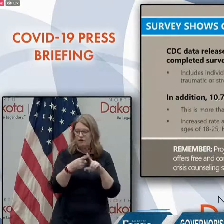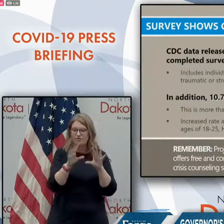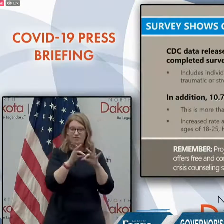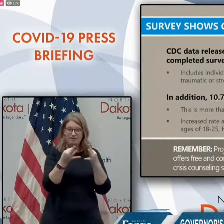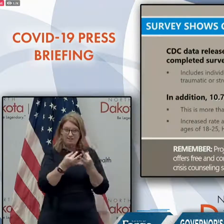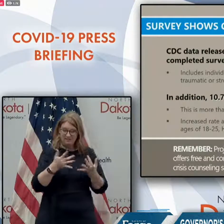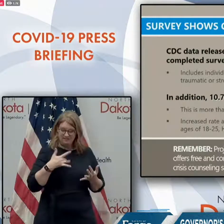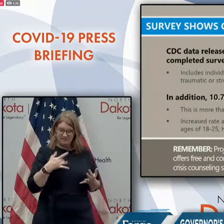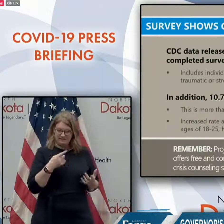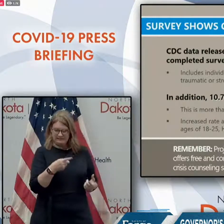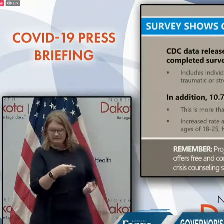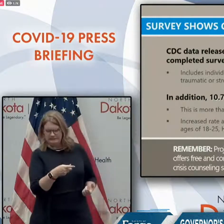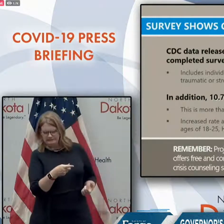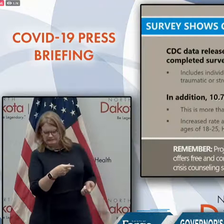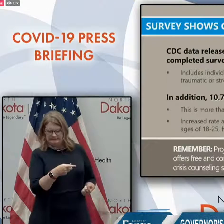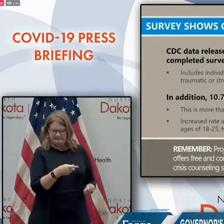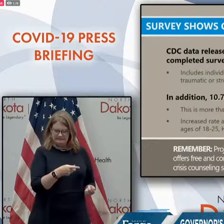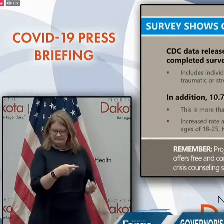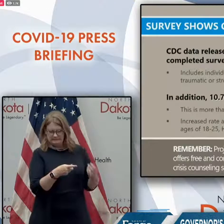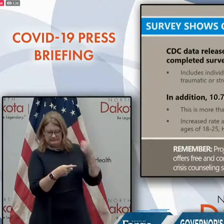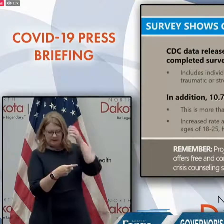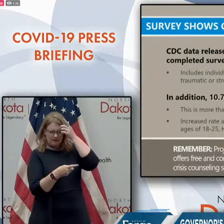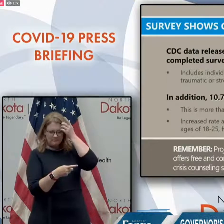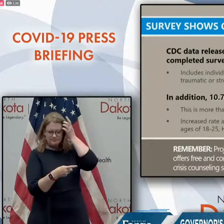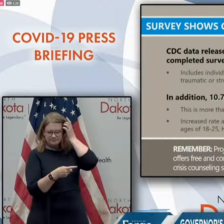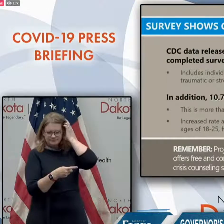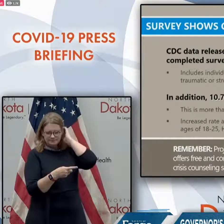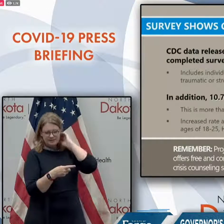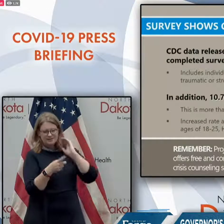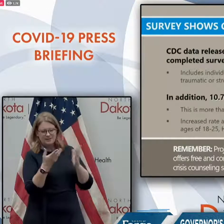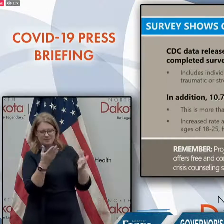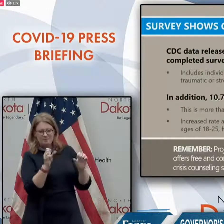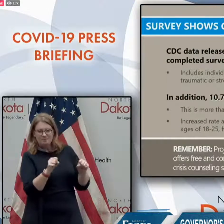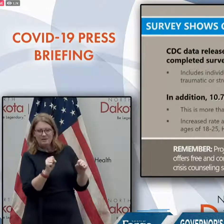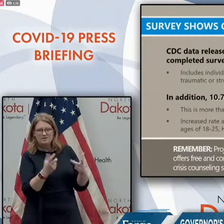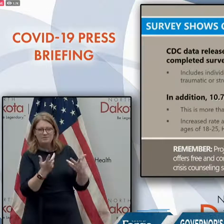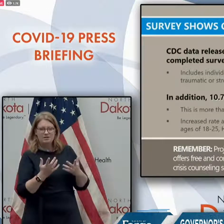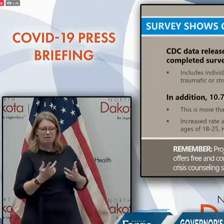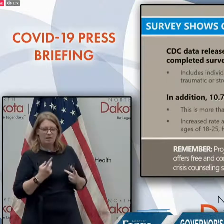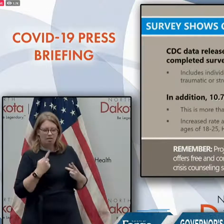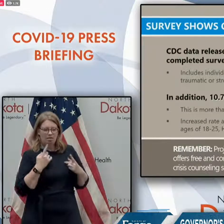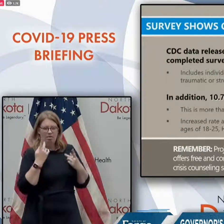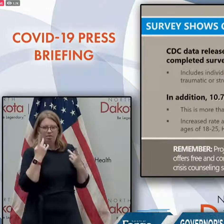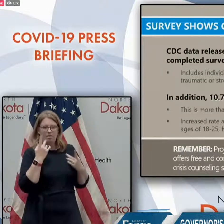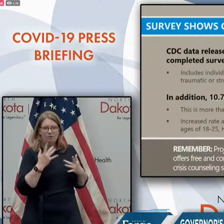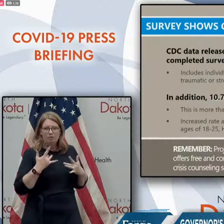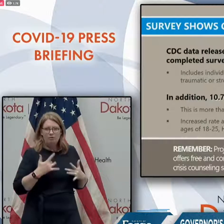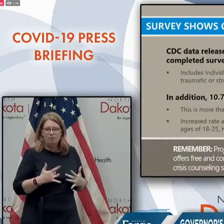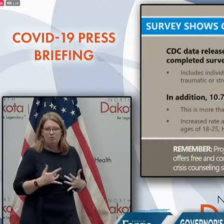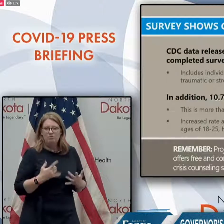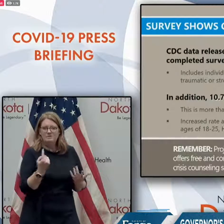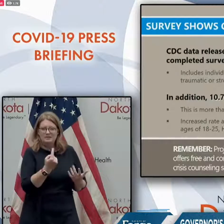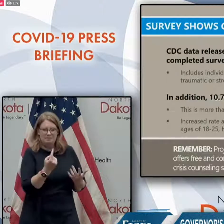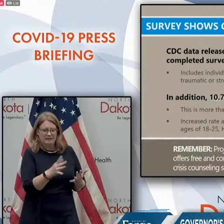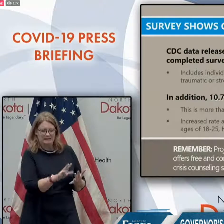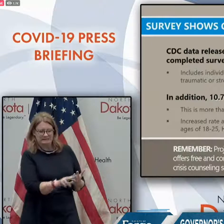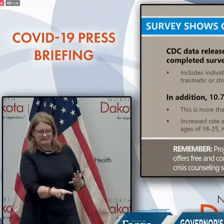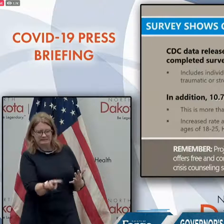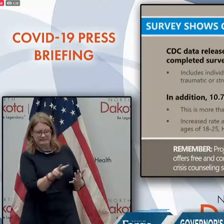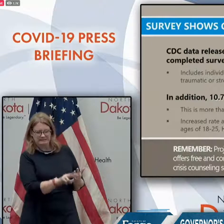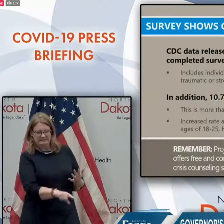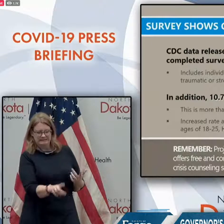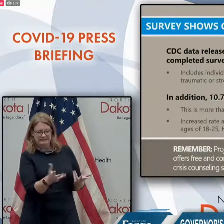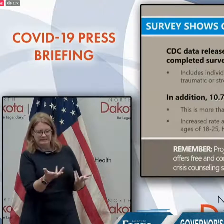think is exhibiting symptoms of anxiety or depression or other stresses that may